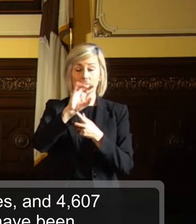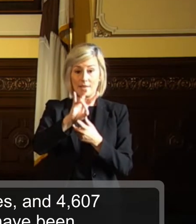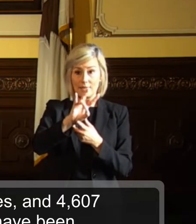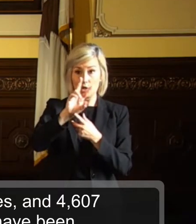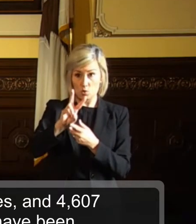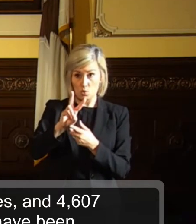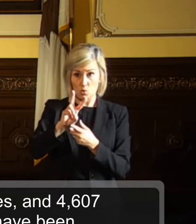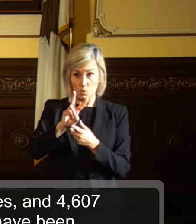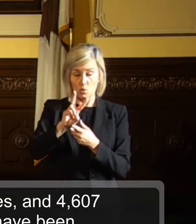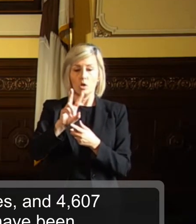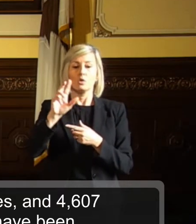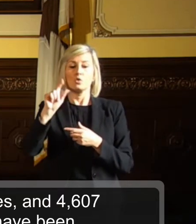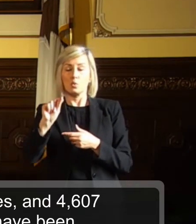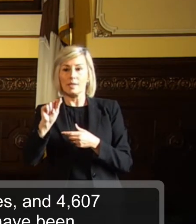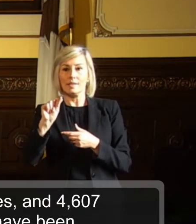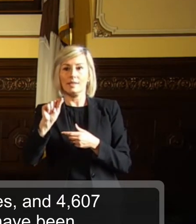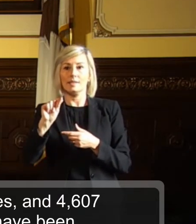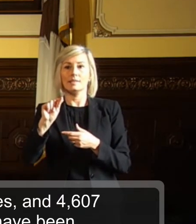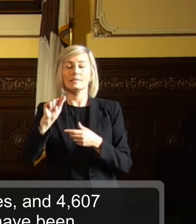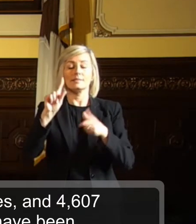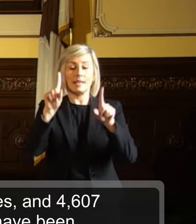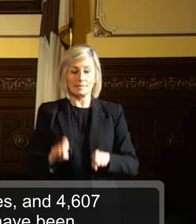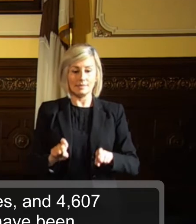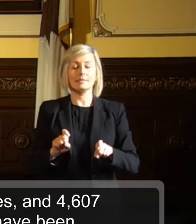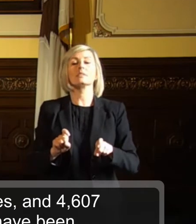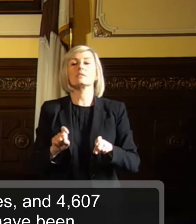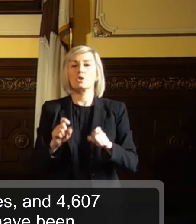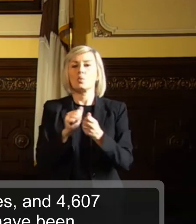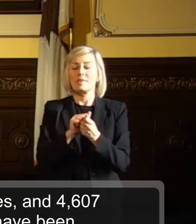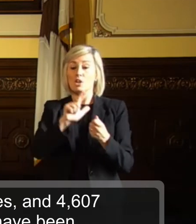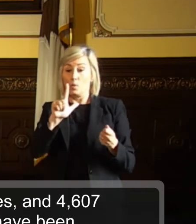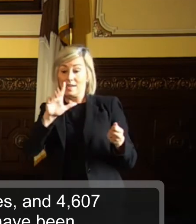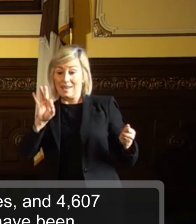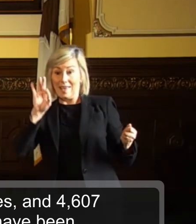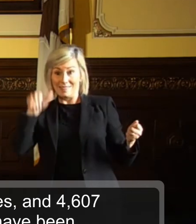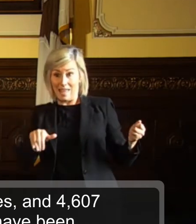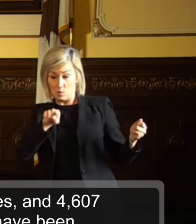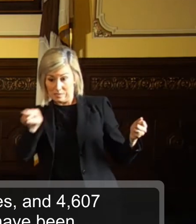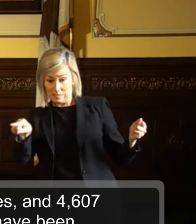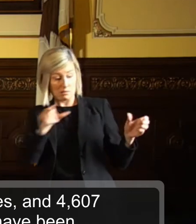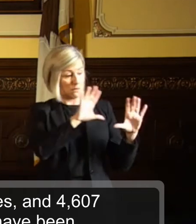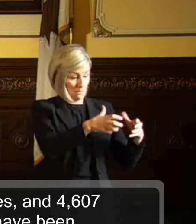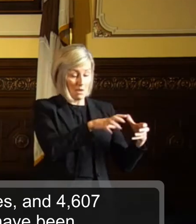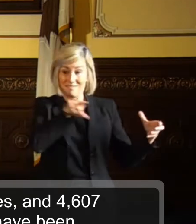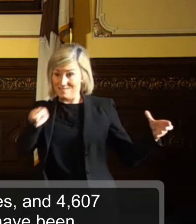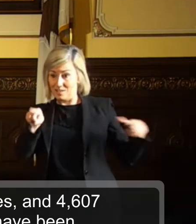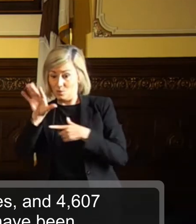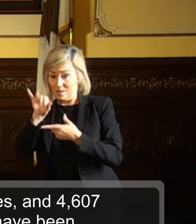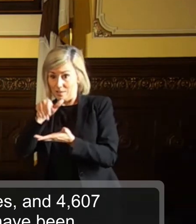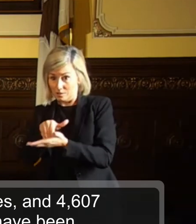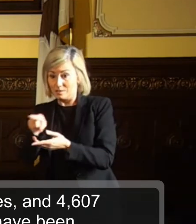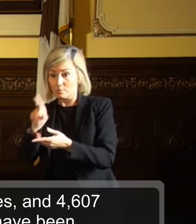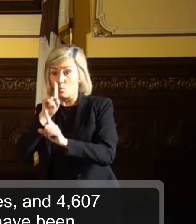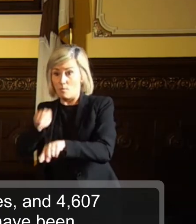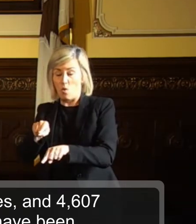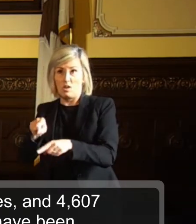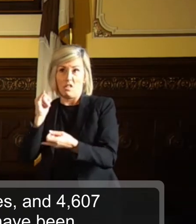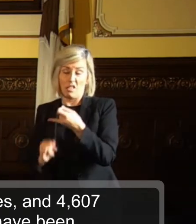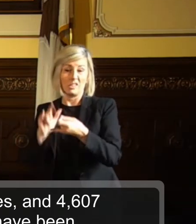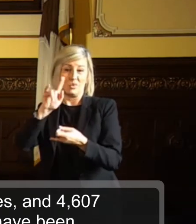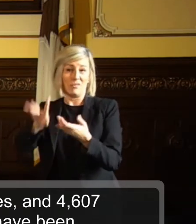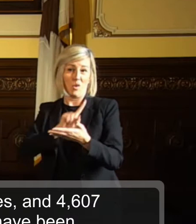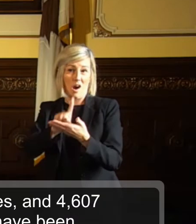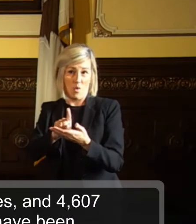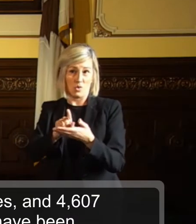672 tests have been run, with 29,307 tests being reported in the last